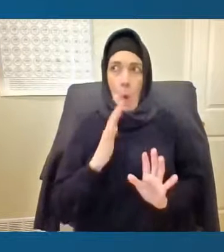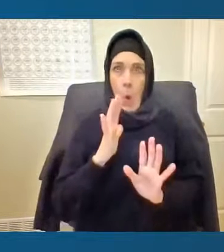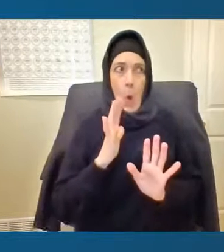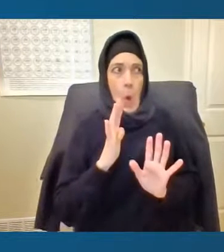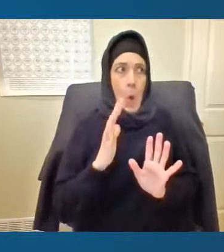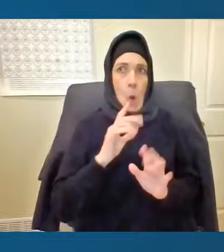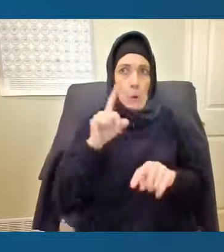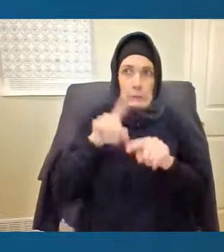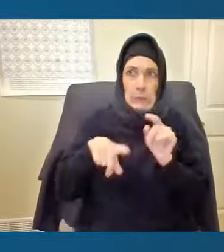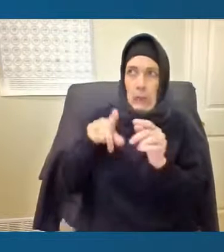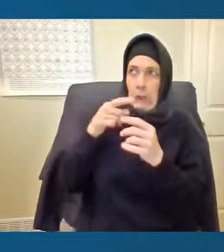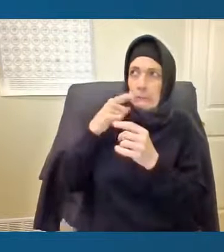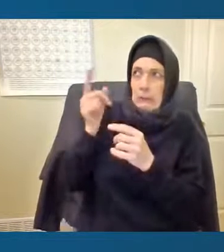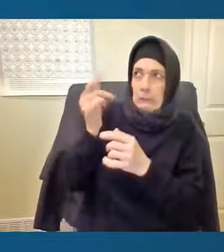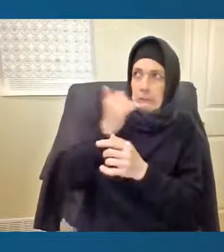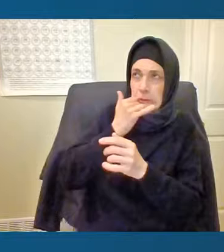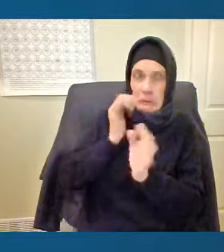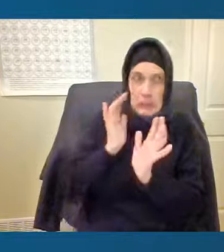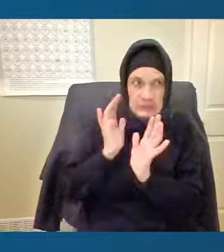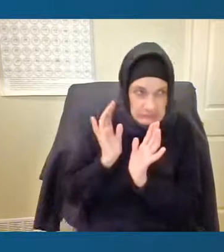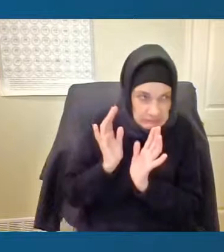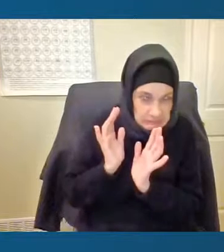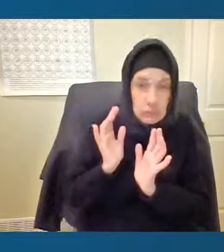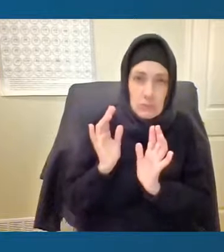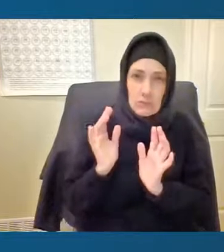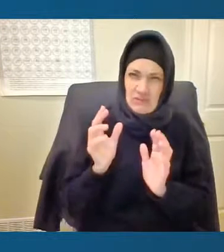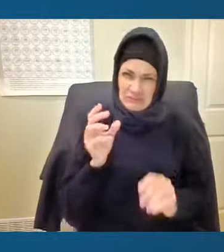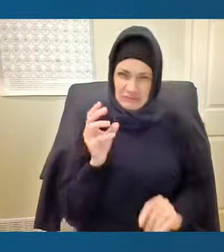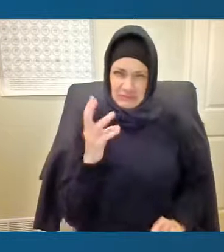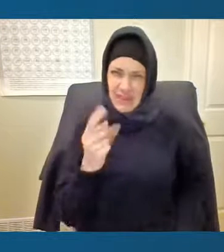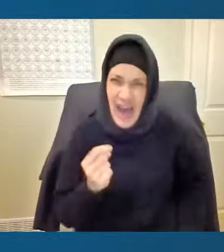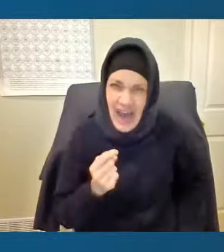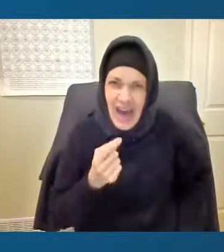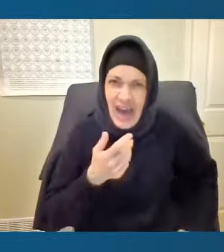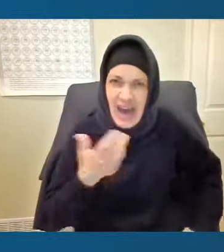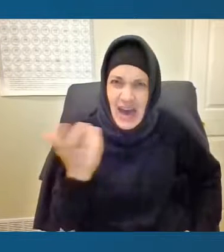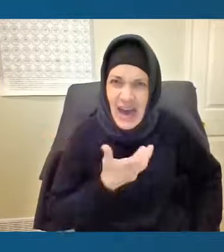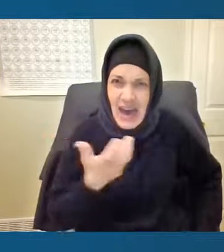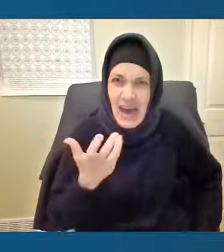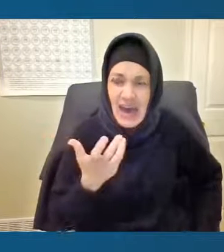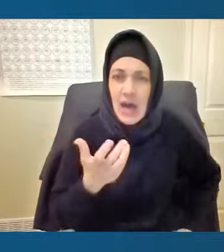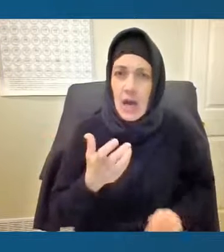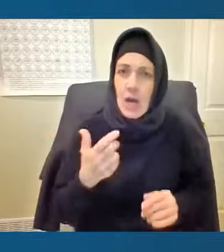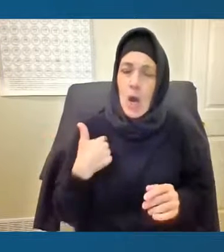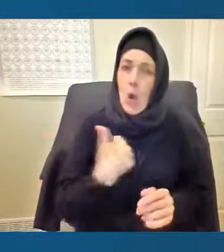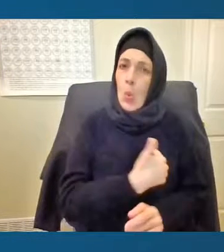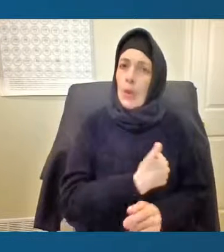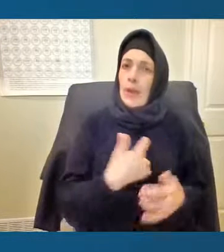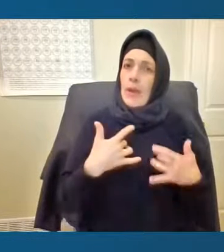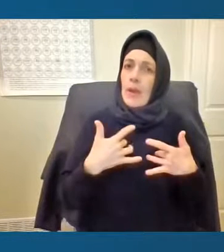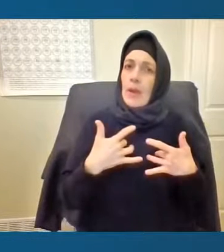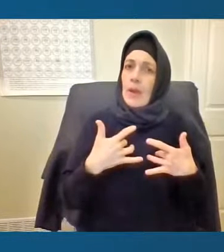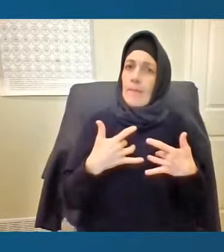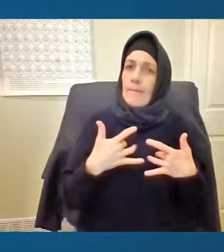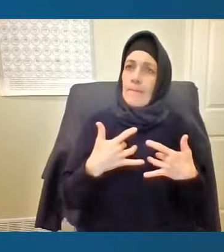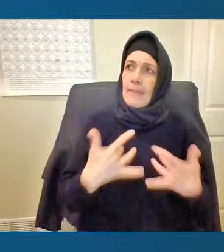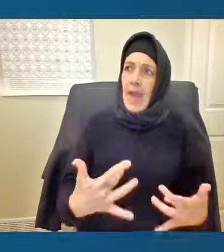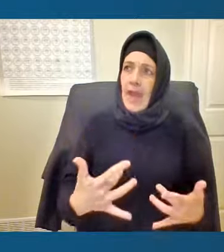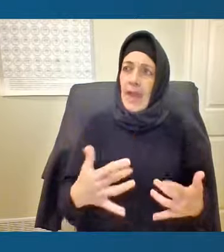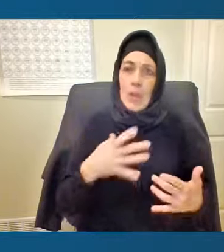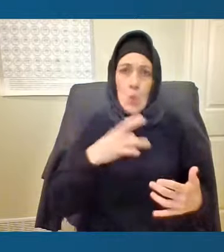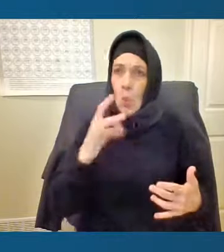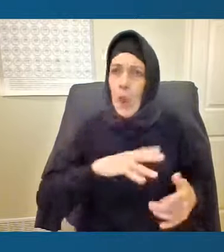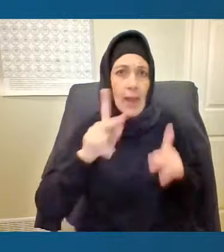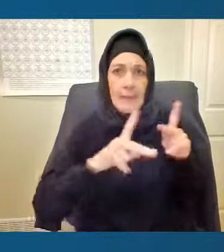Like, what? You feel what I'm saying? Makari, that's deep. Where we shun away from that person correcting us. Umar